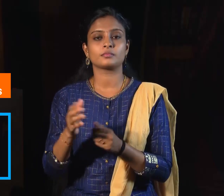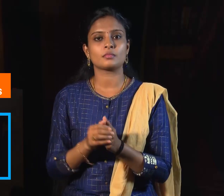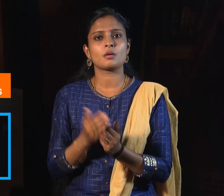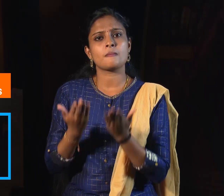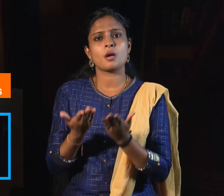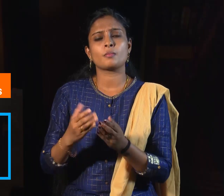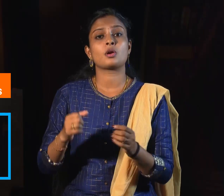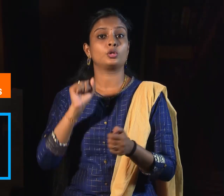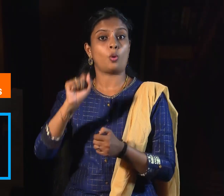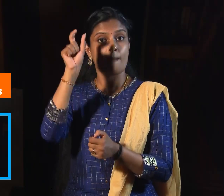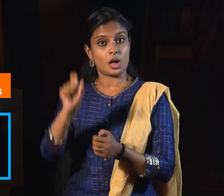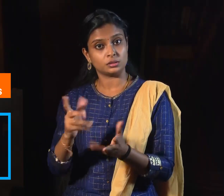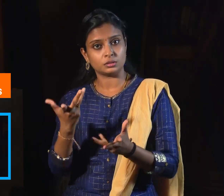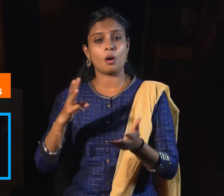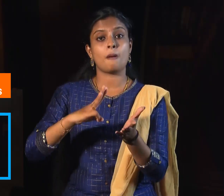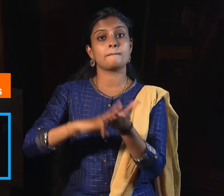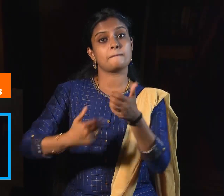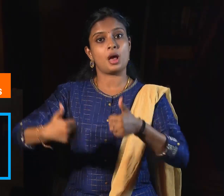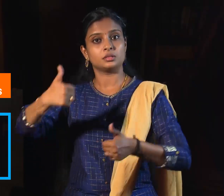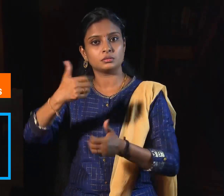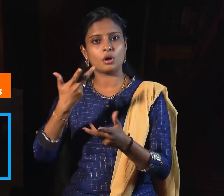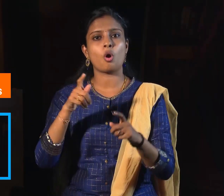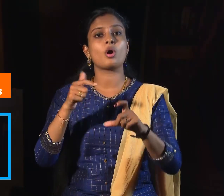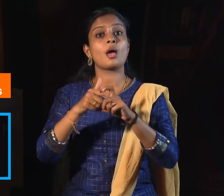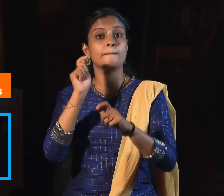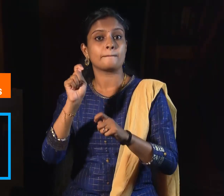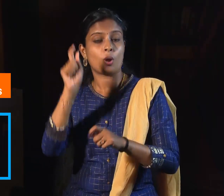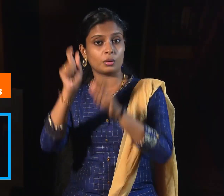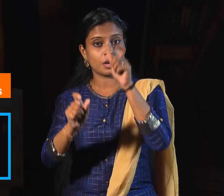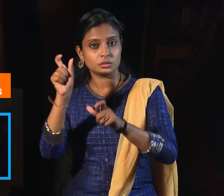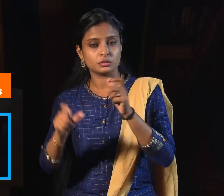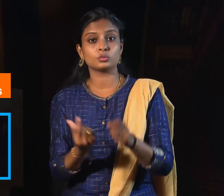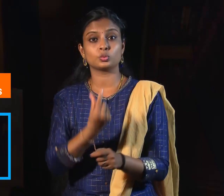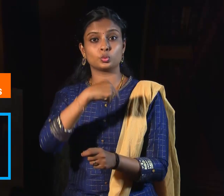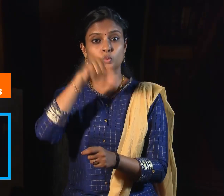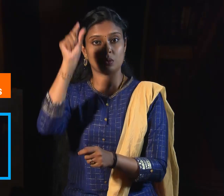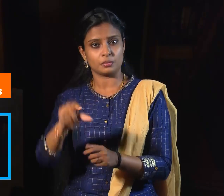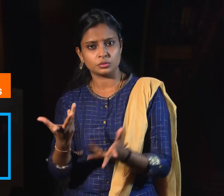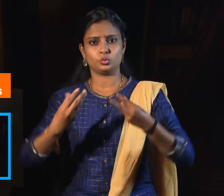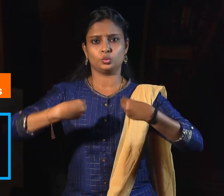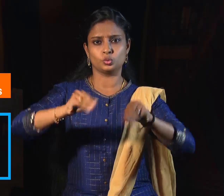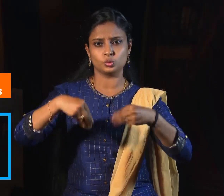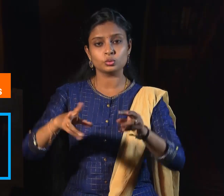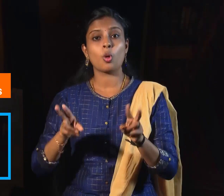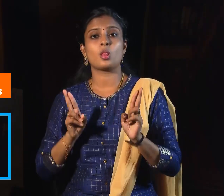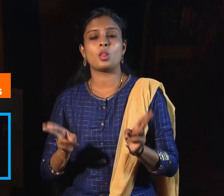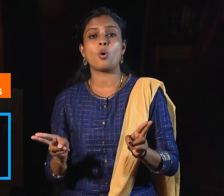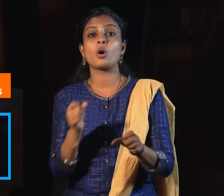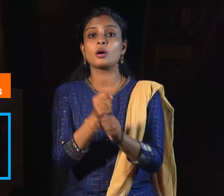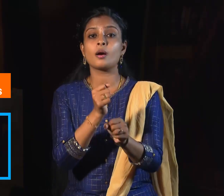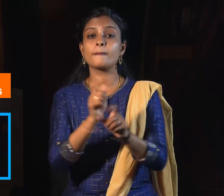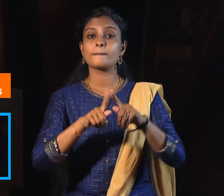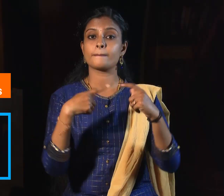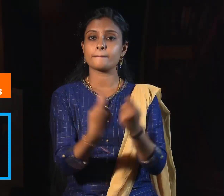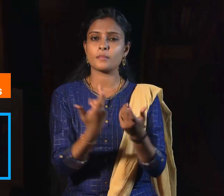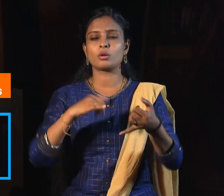owners, investors, managers, employees, customers, suppliers, local community,